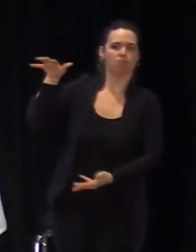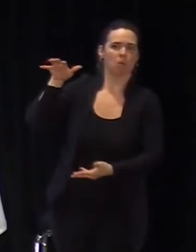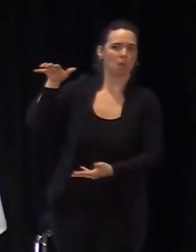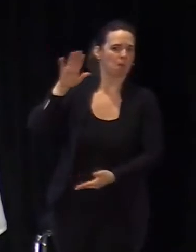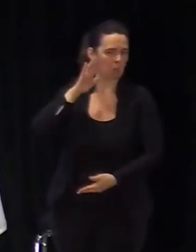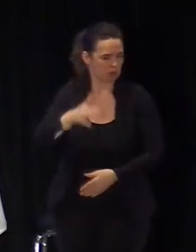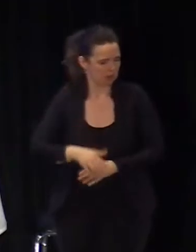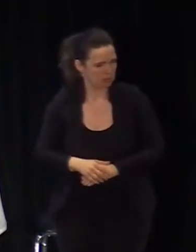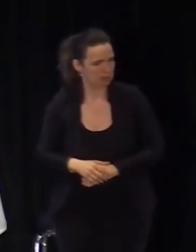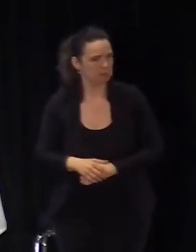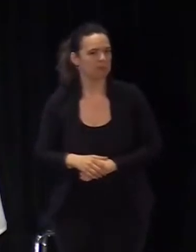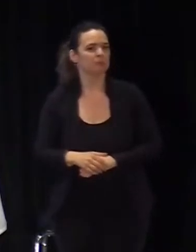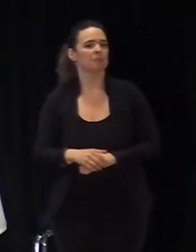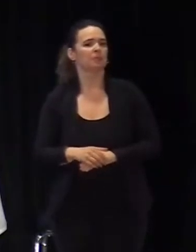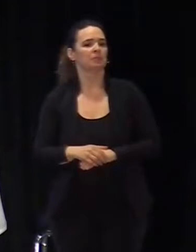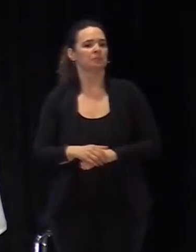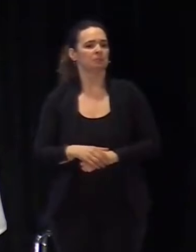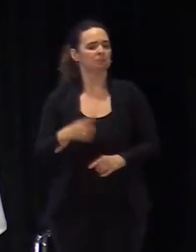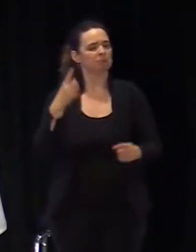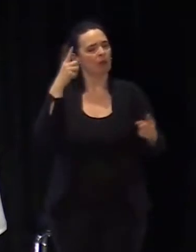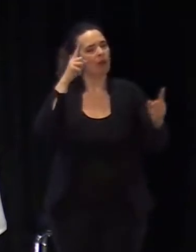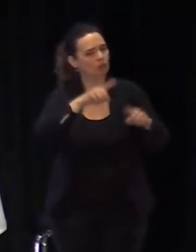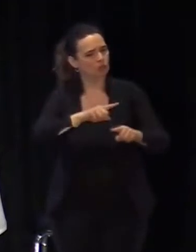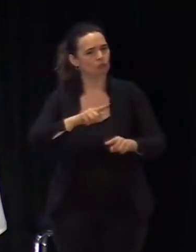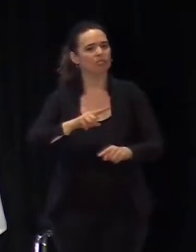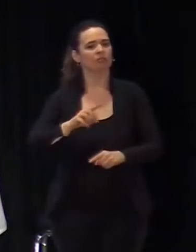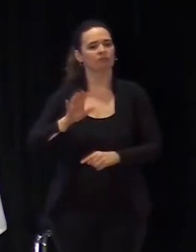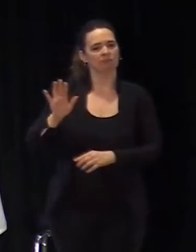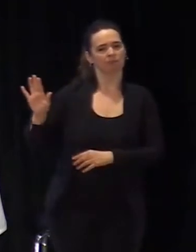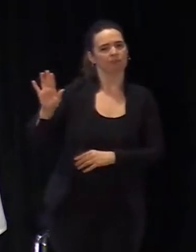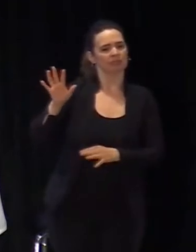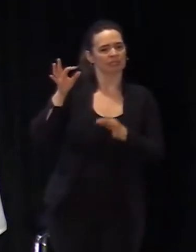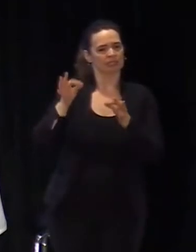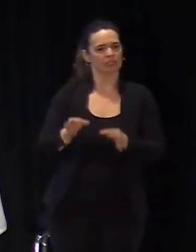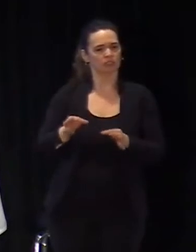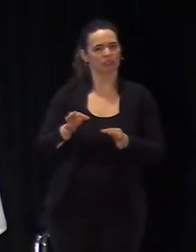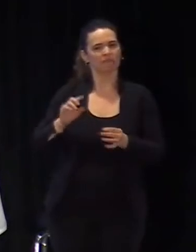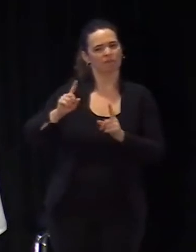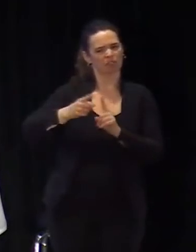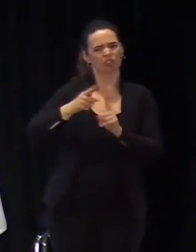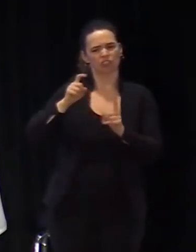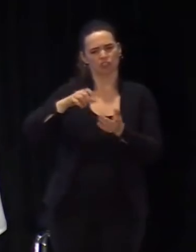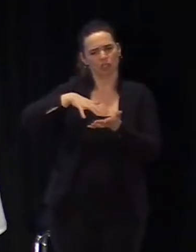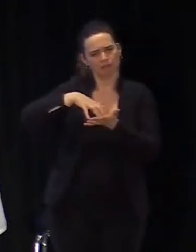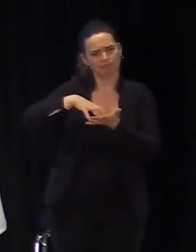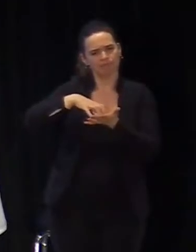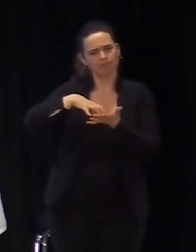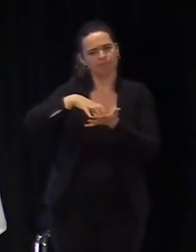with the decision to allow this group. It will slow things down for other groups,